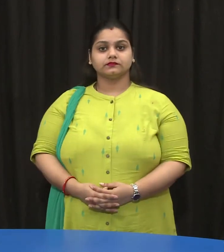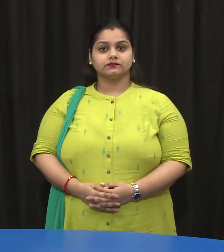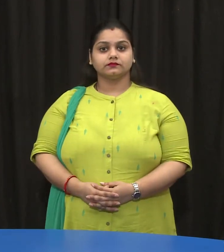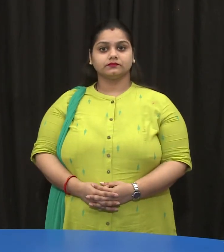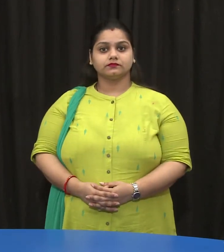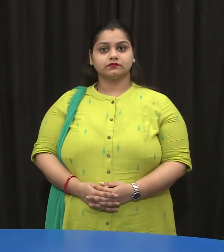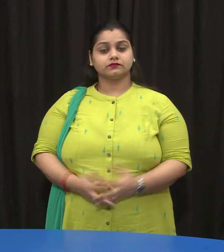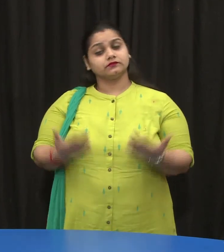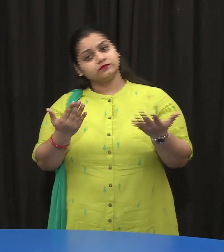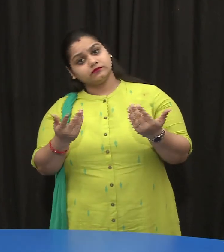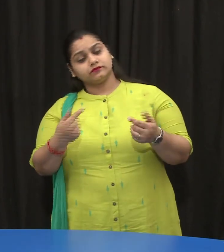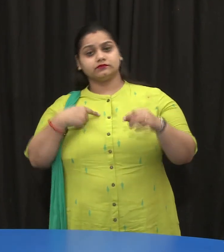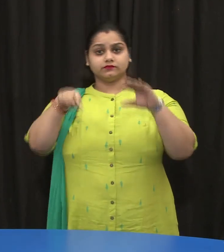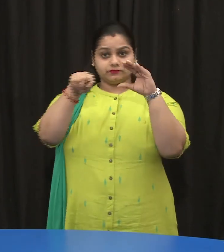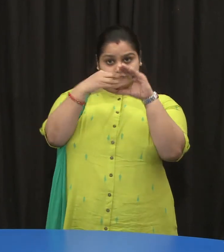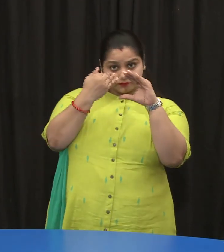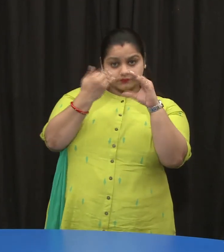you can email us at